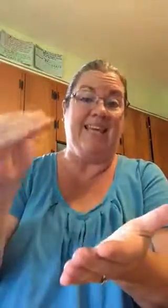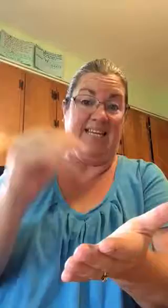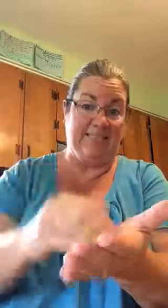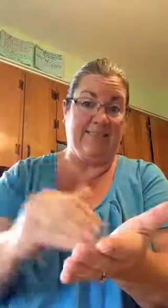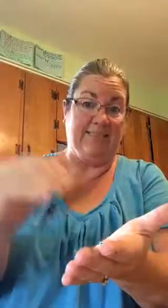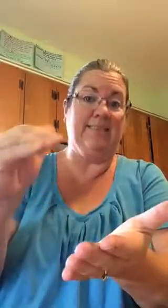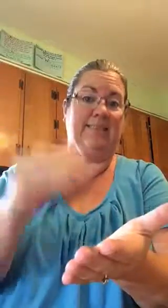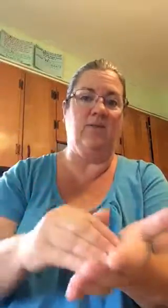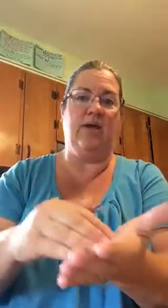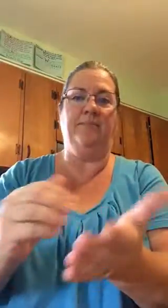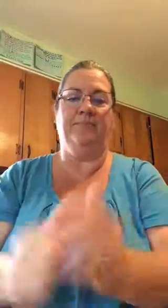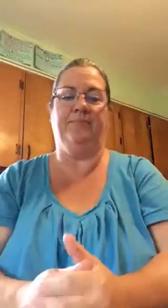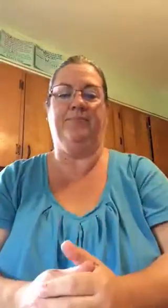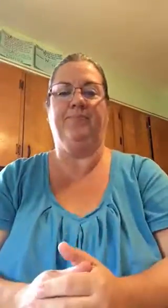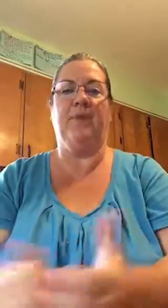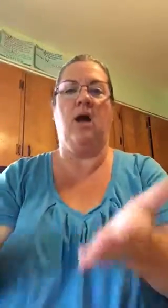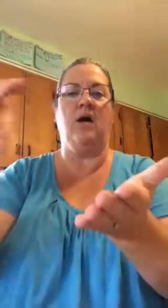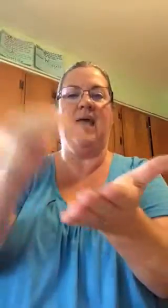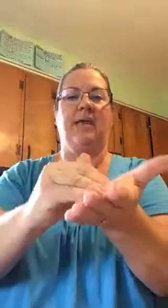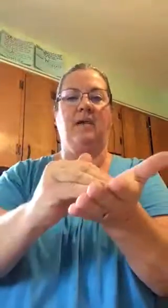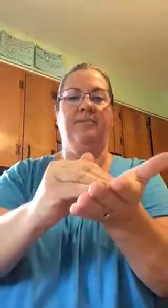repeatedly. Okay? Again.